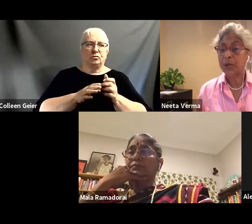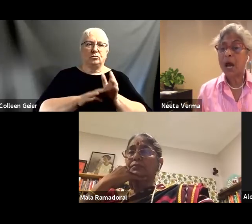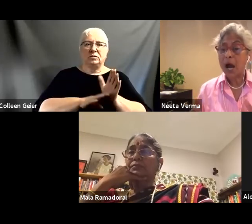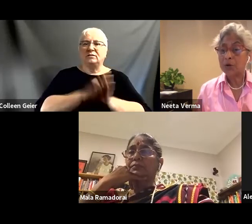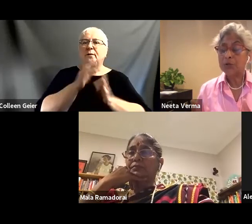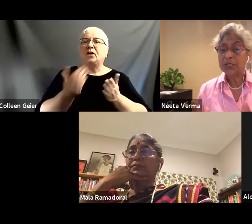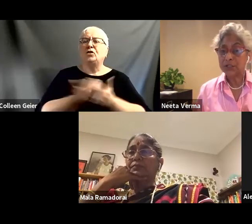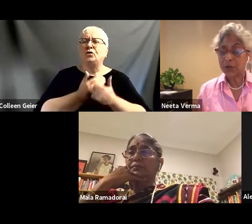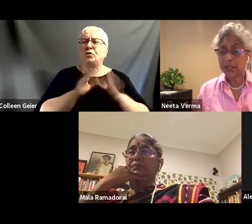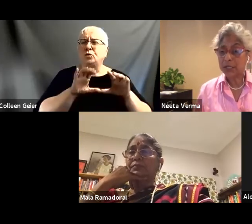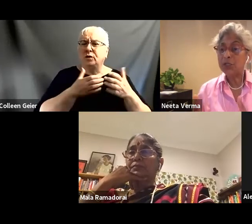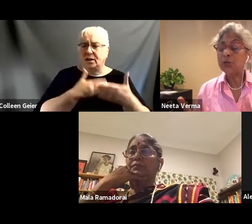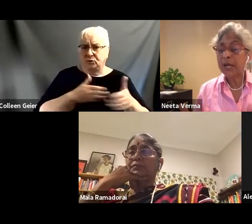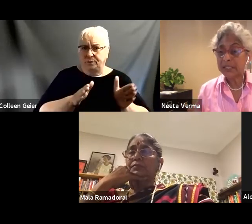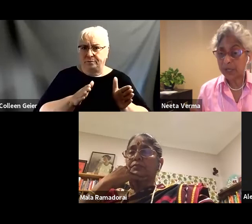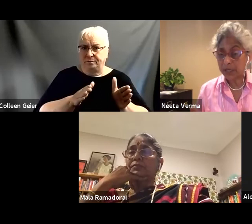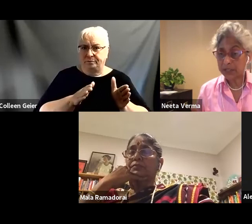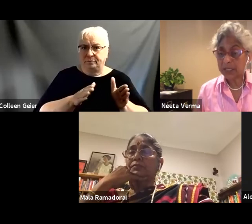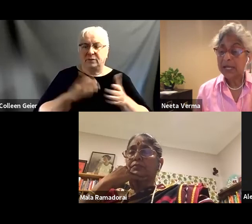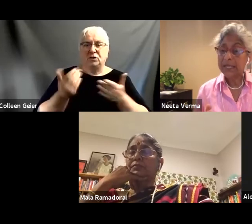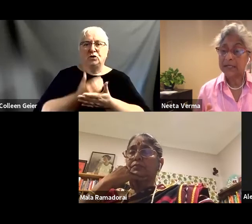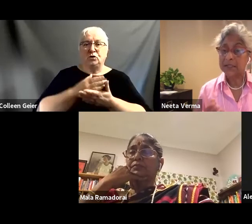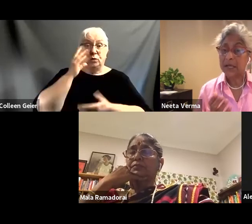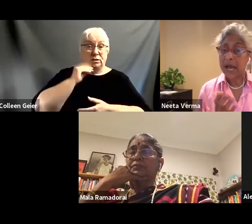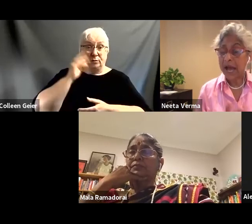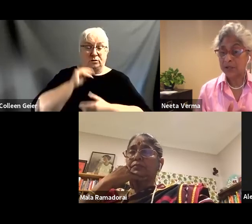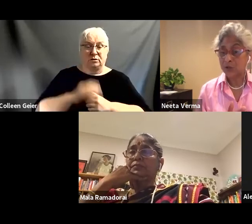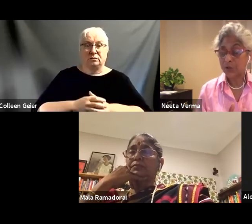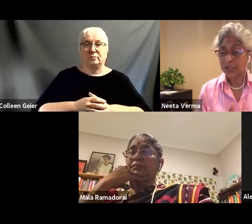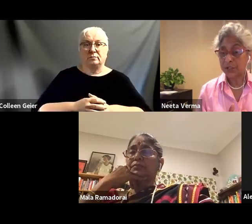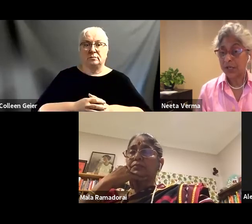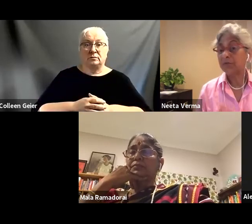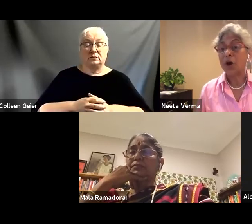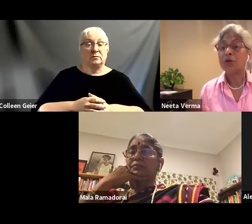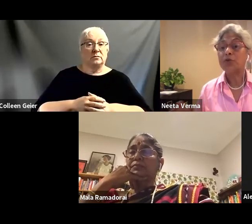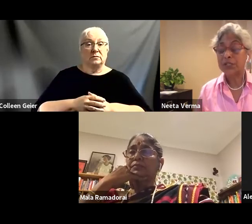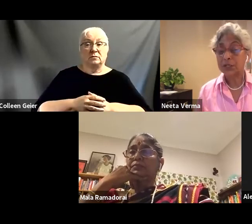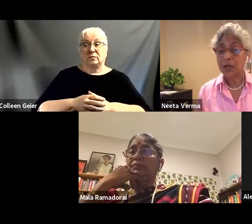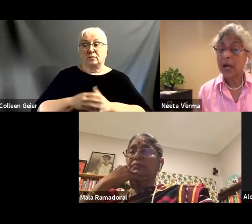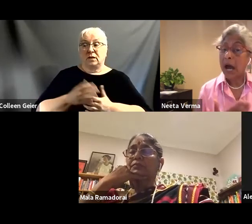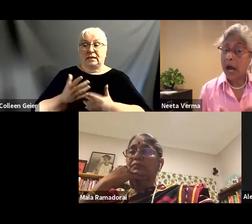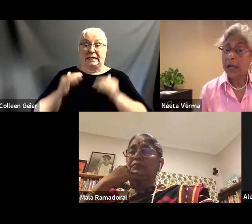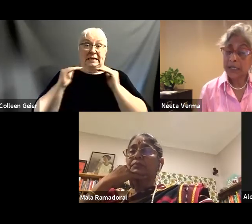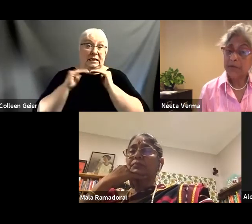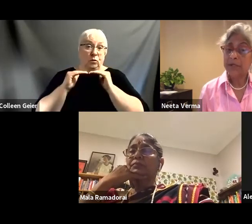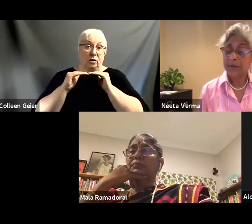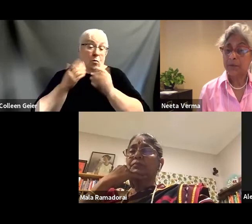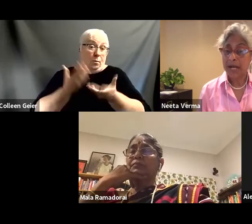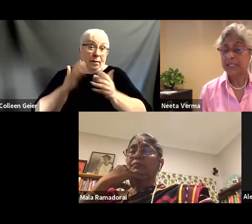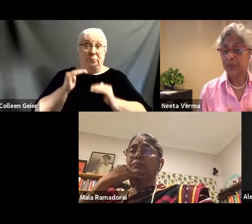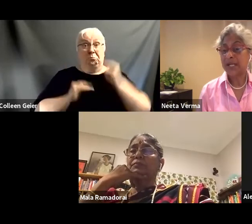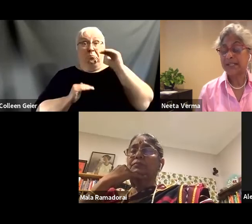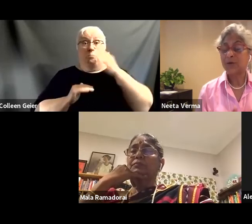classroom? How do you construct a new experience that is as rich, if not richer? Given